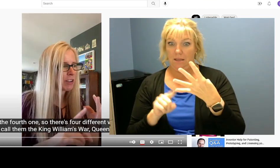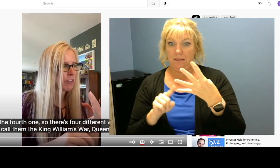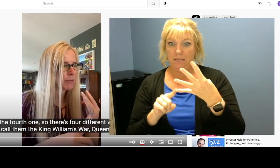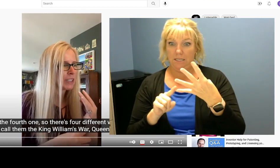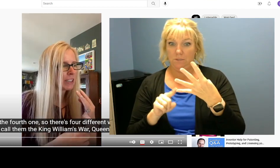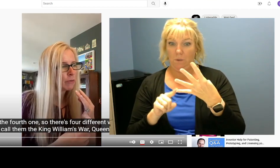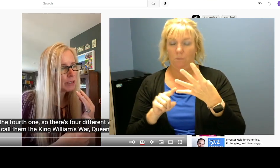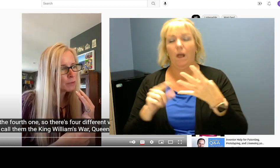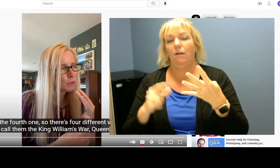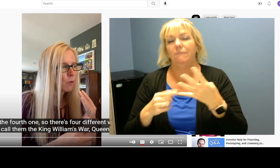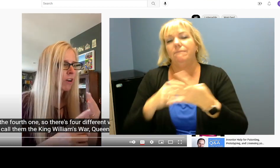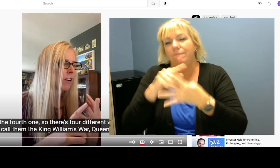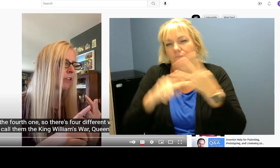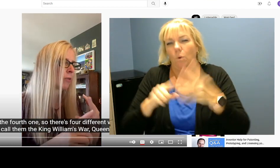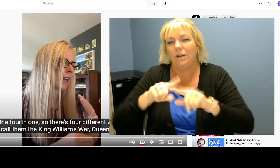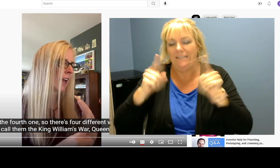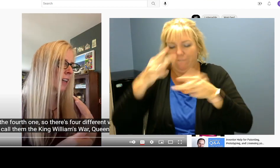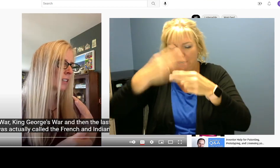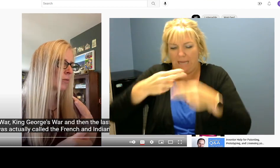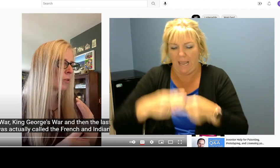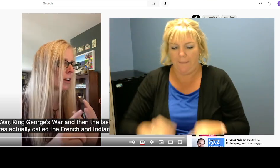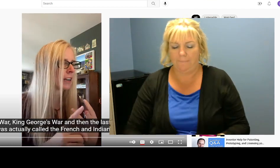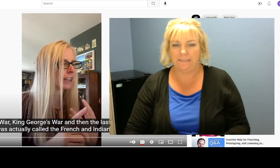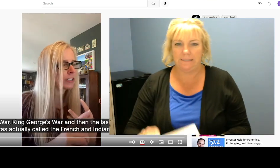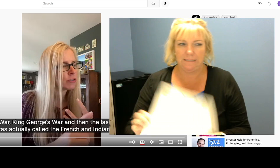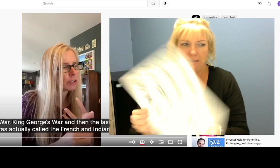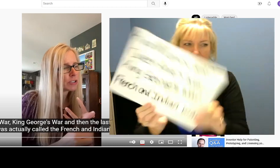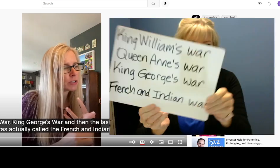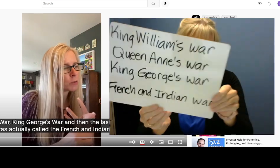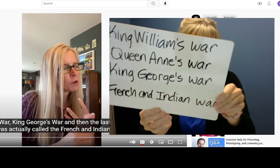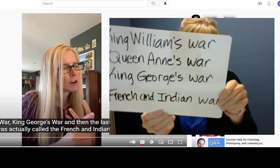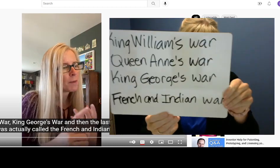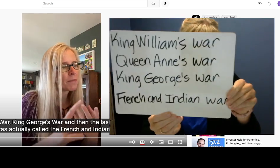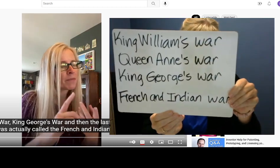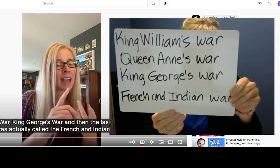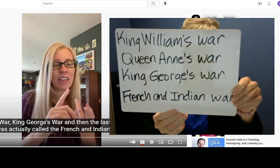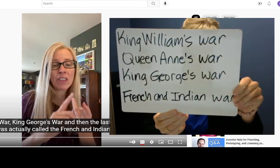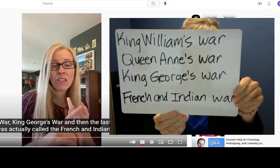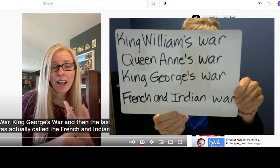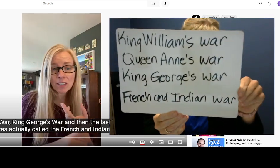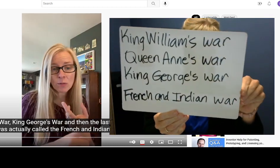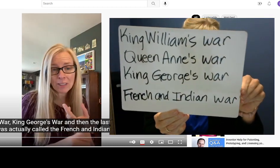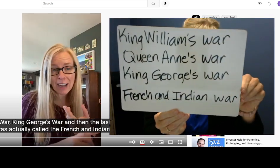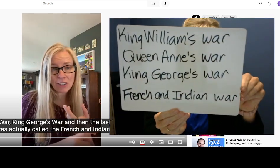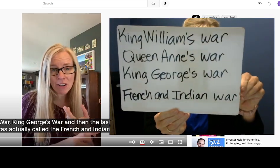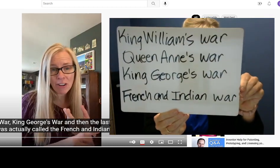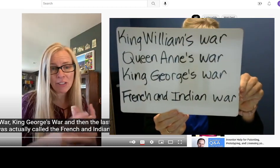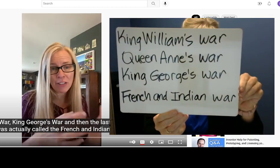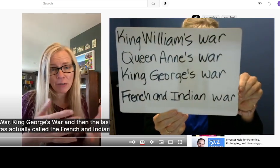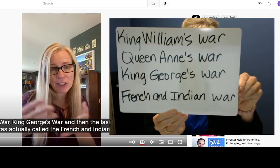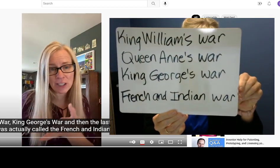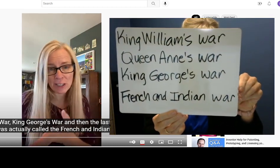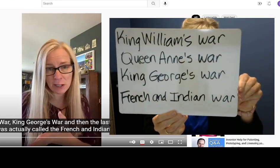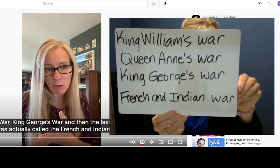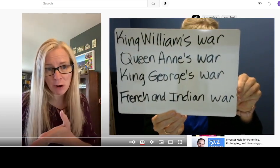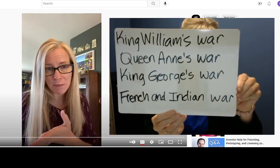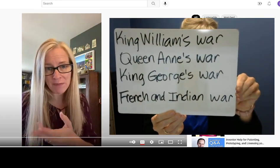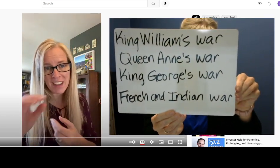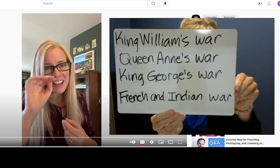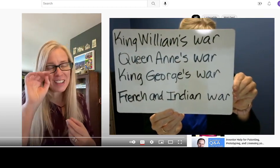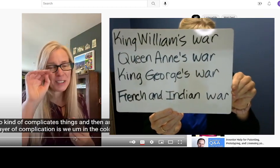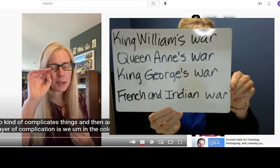wars, we call them the King William's War, Queen Anne's War, King George's War, and then the last one is actually called the French and Indian